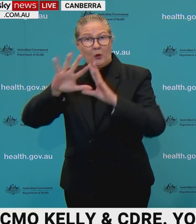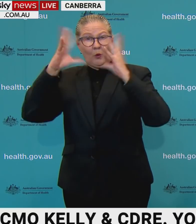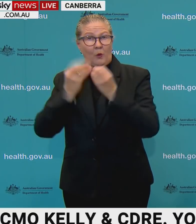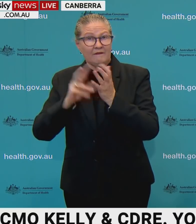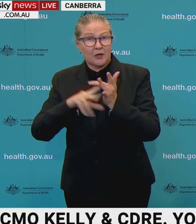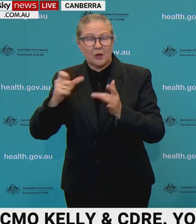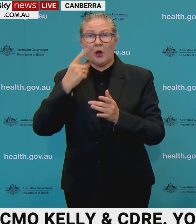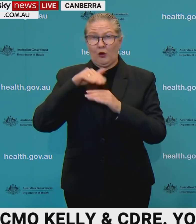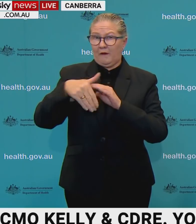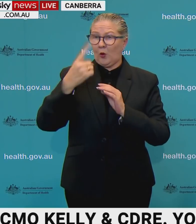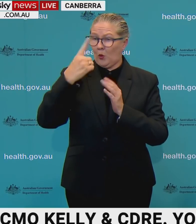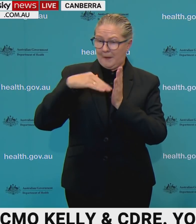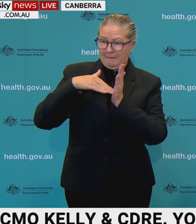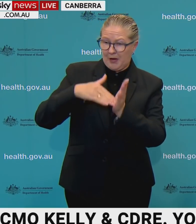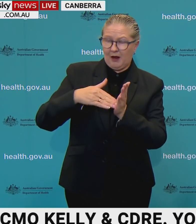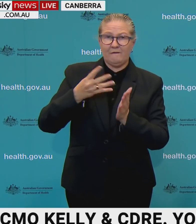to